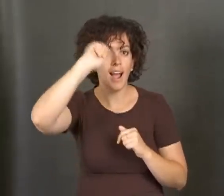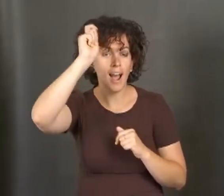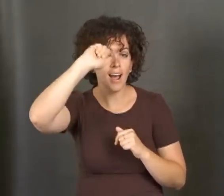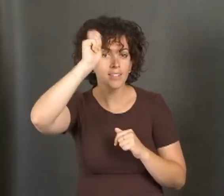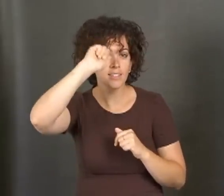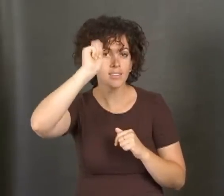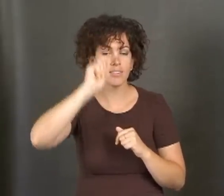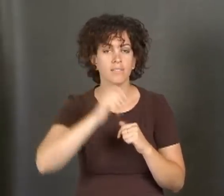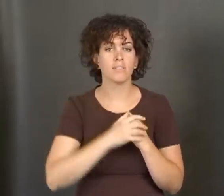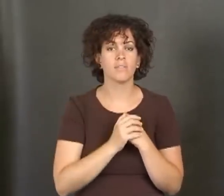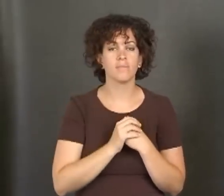Hat.